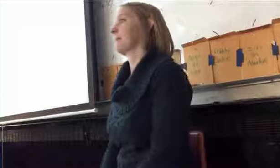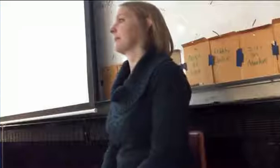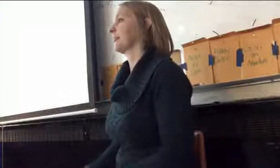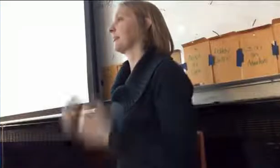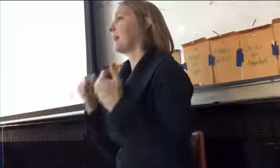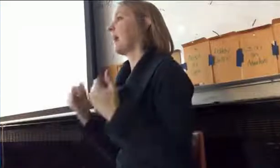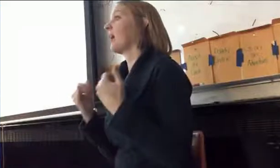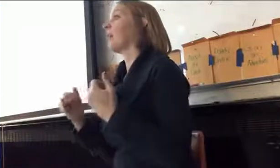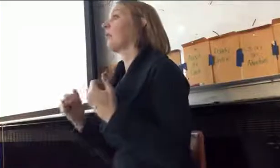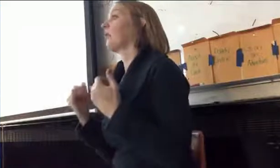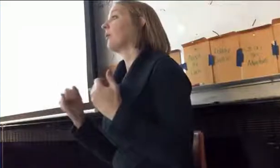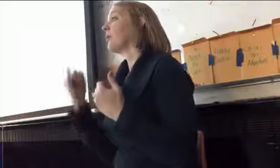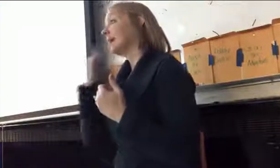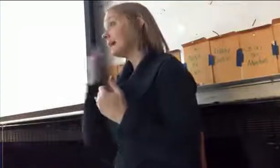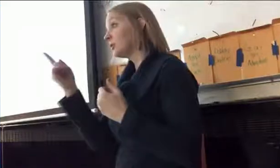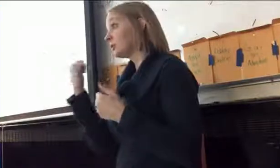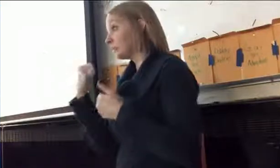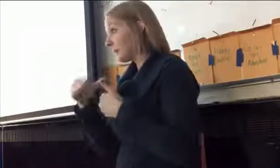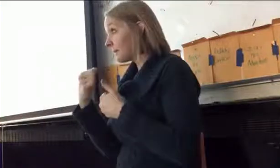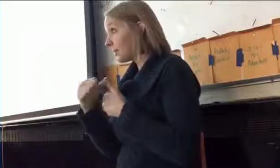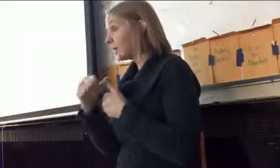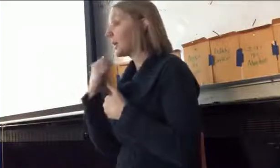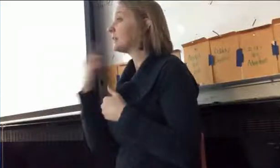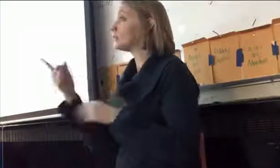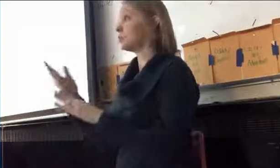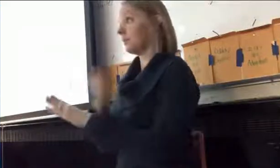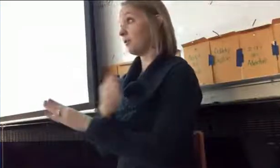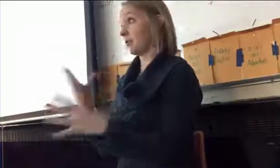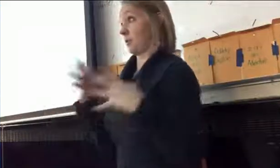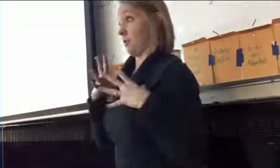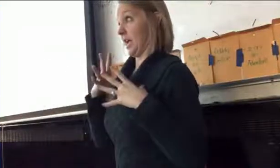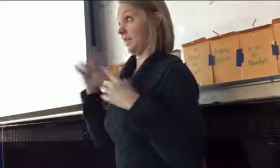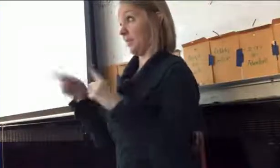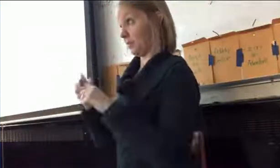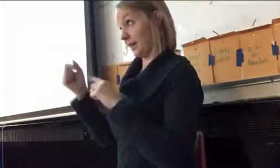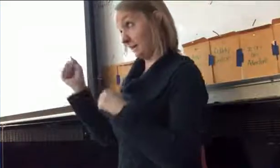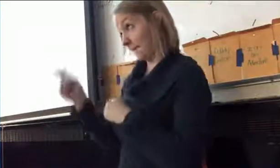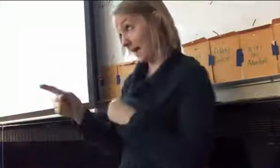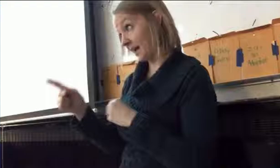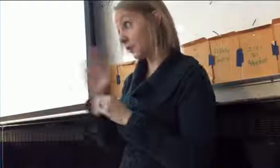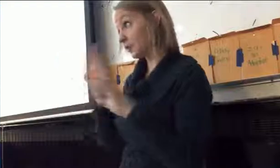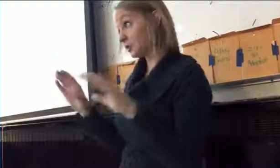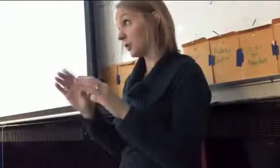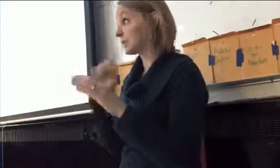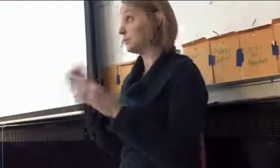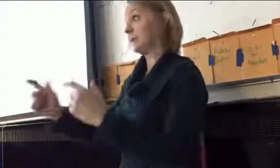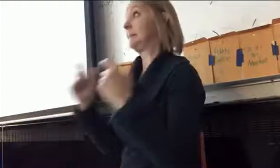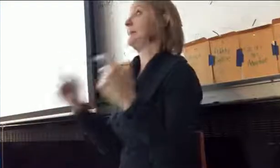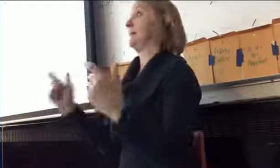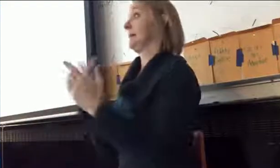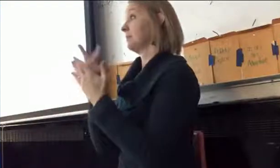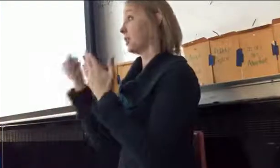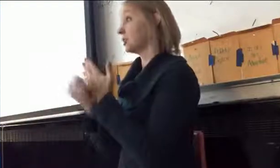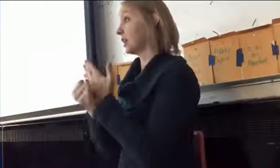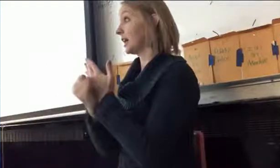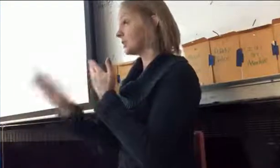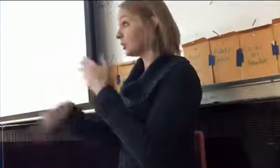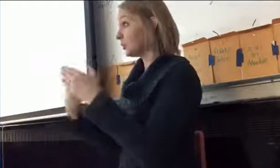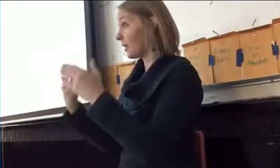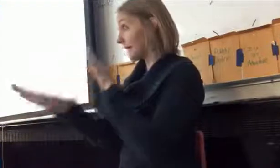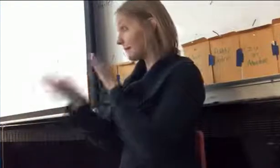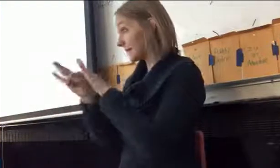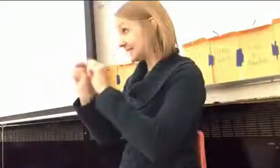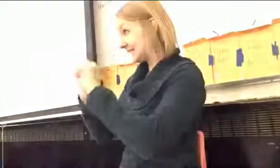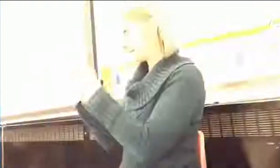Now, if you guys remember, I had told you before the break that when you guys got back, we were going to do this really big project, and you guys all picked teams and stuff